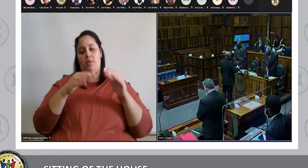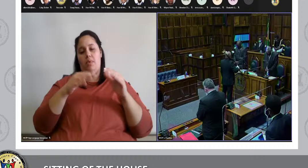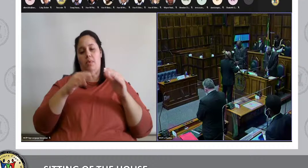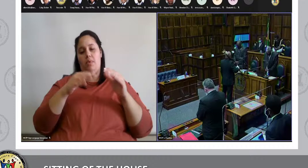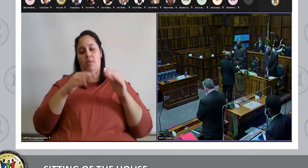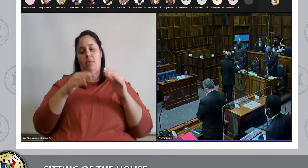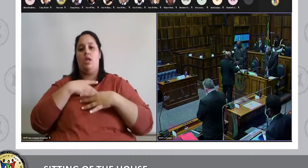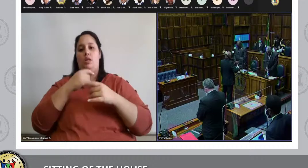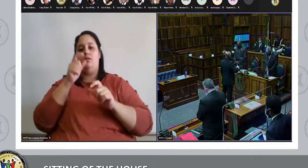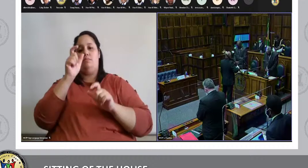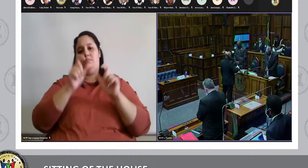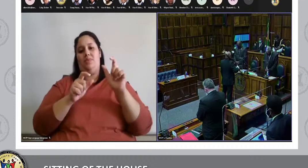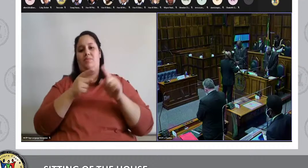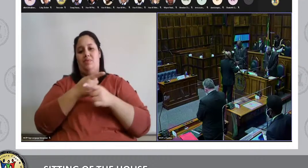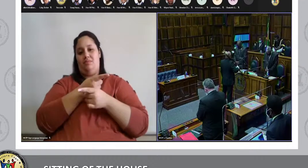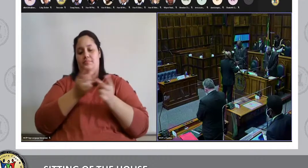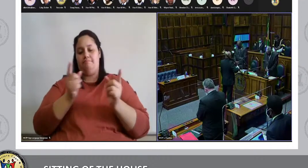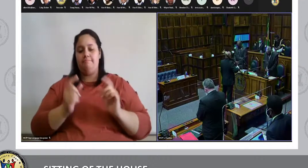our people.